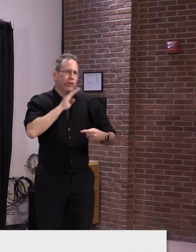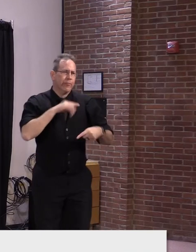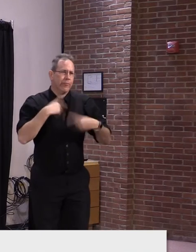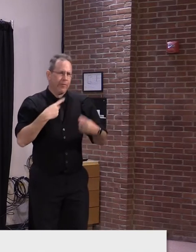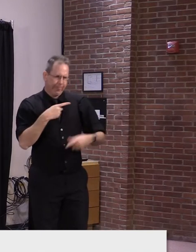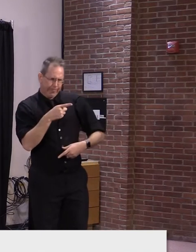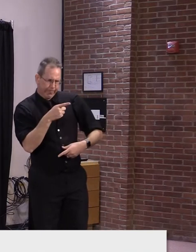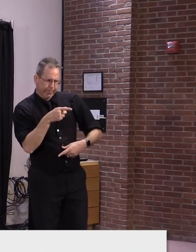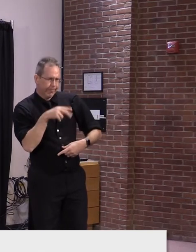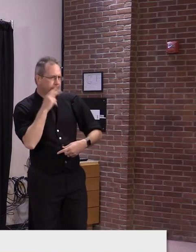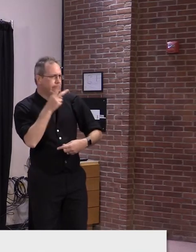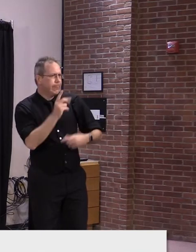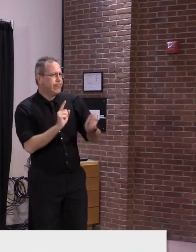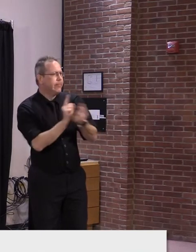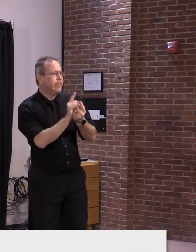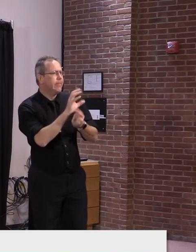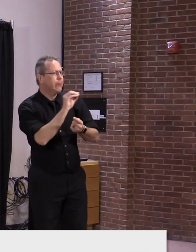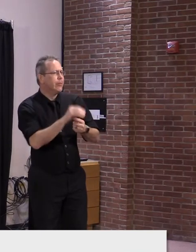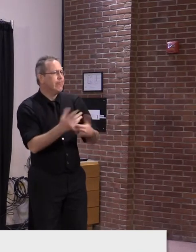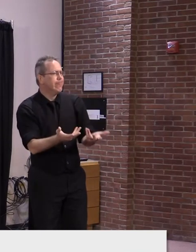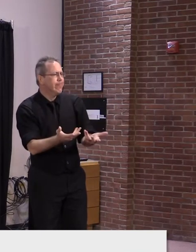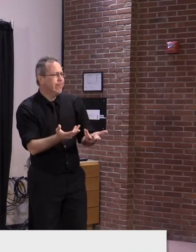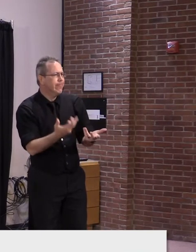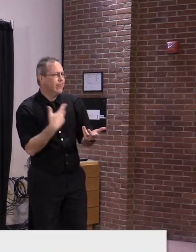Dr. Levine answer the rest of it.